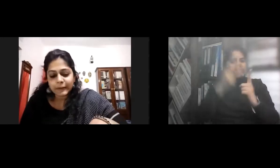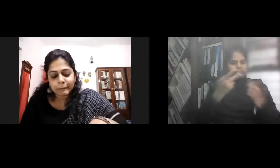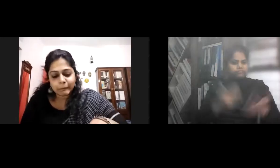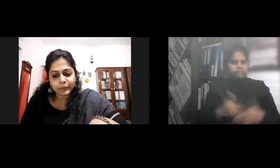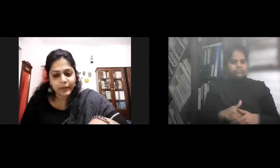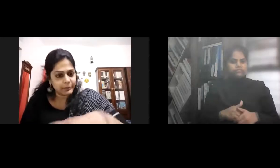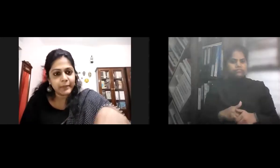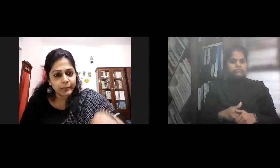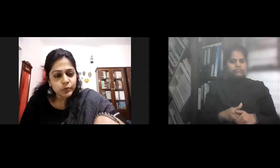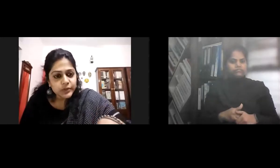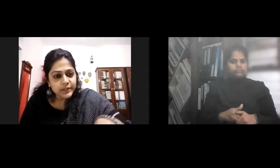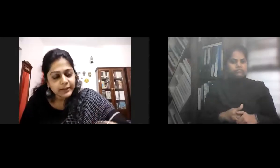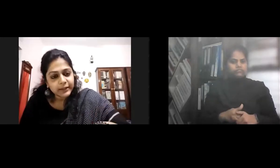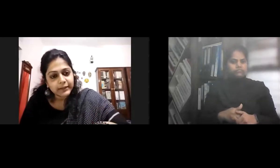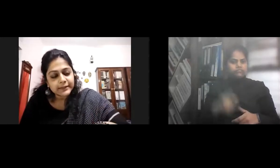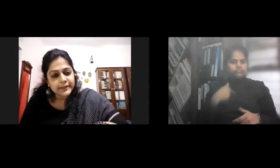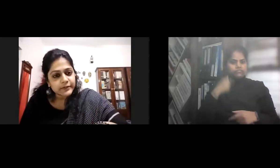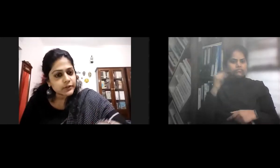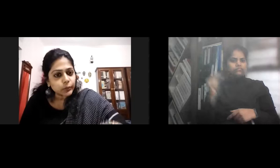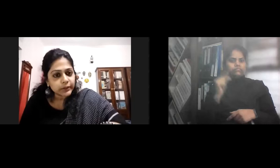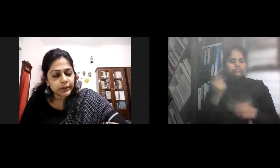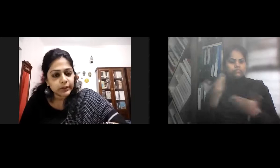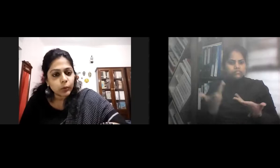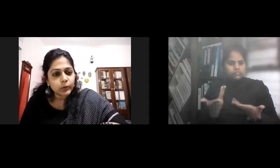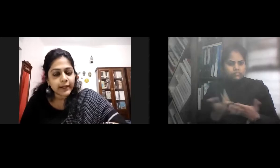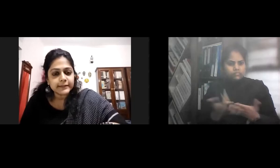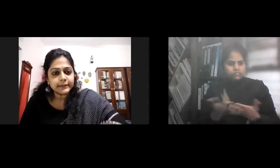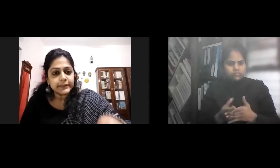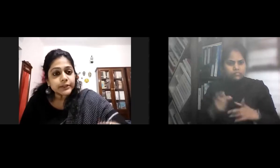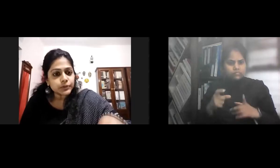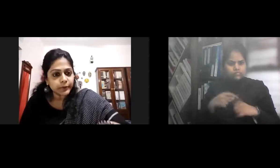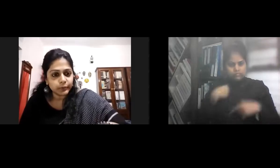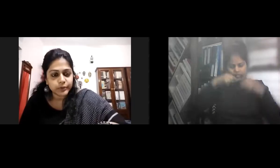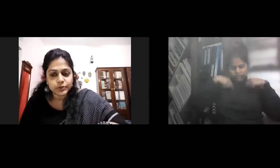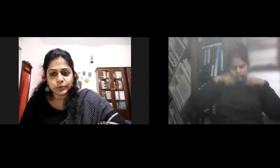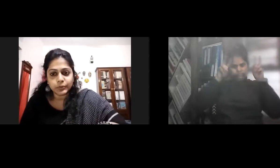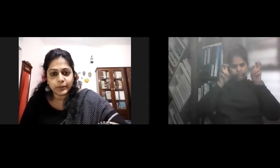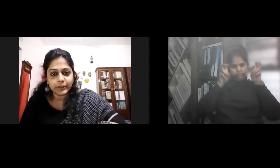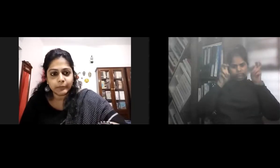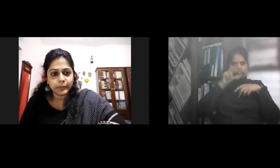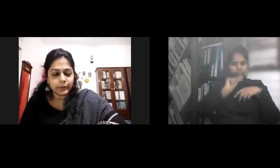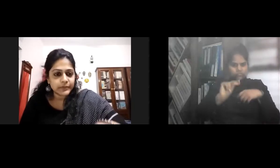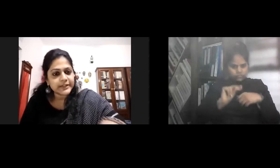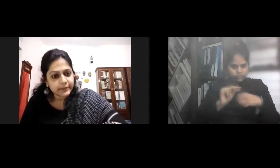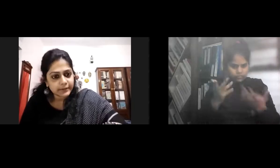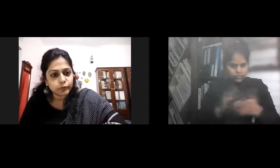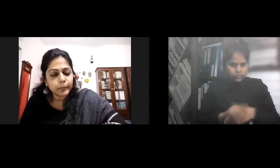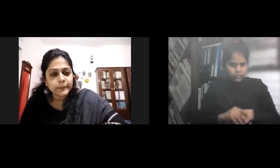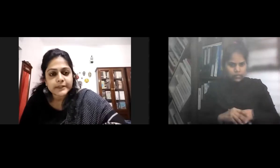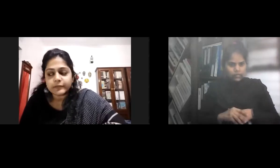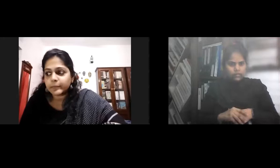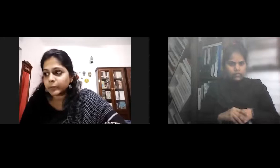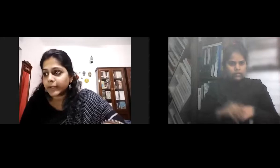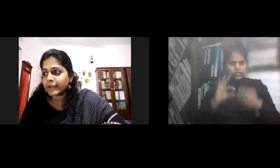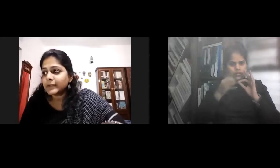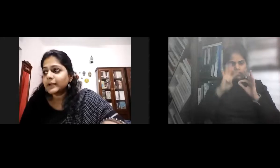course, I mean, I'm using Davis's own quote as a linchpin on which to, set the 4 papers